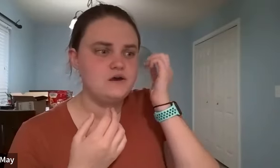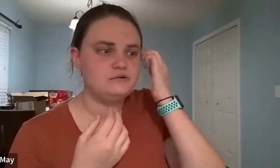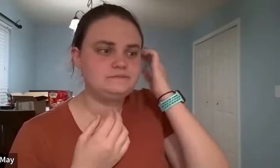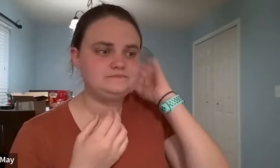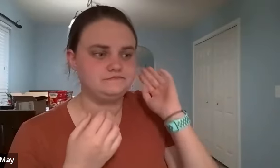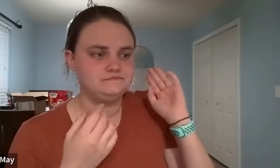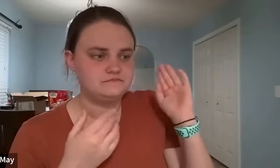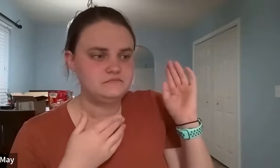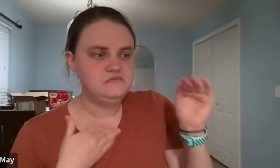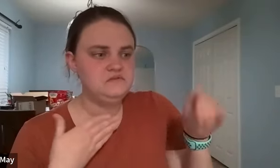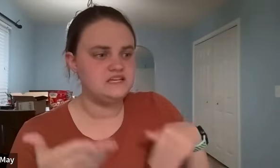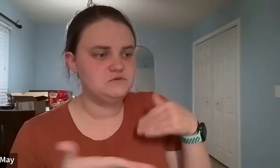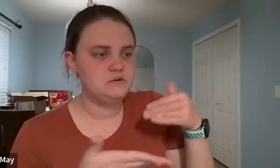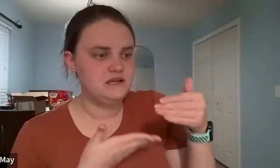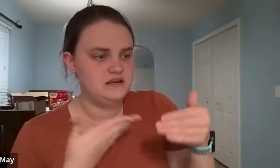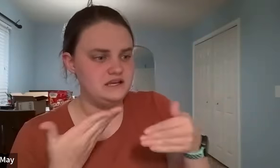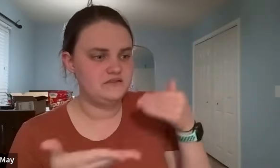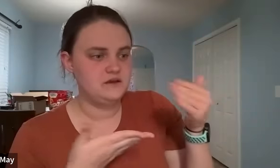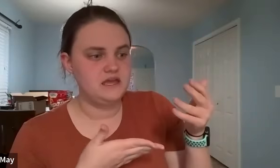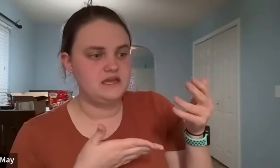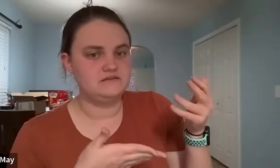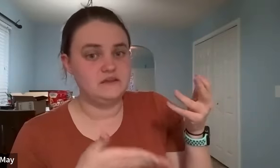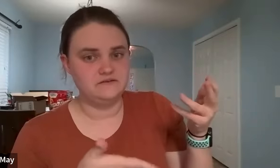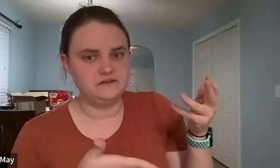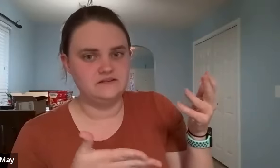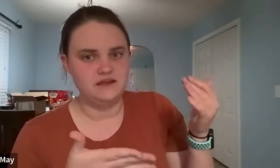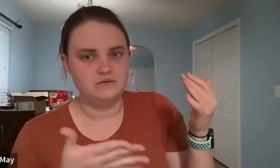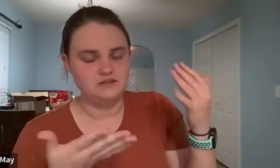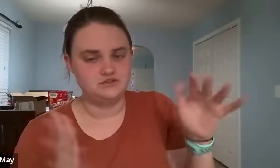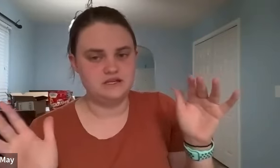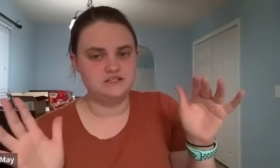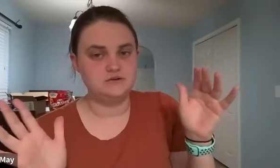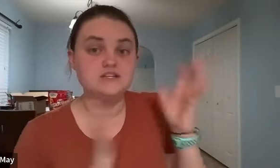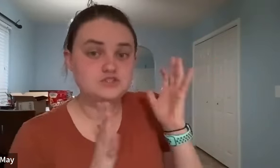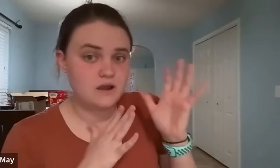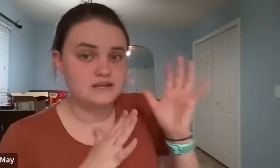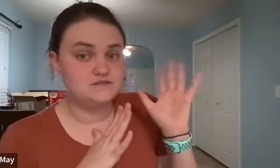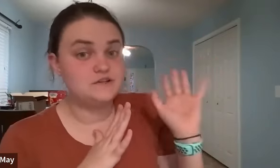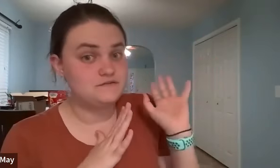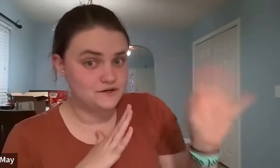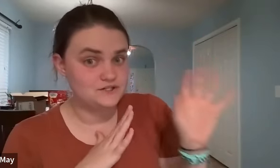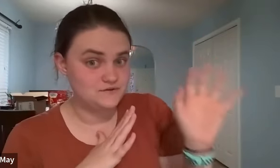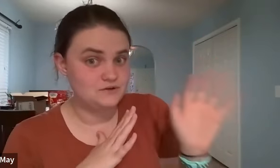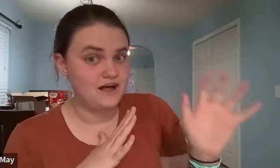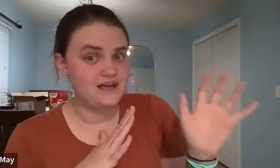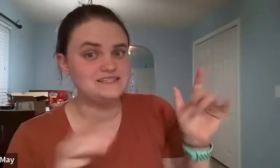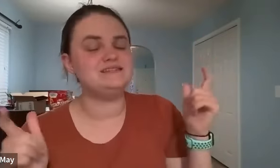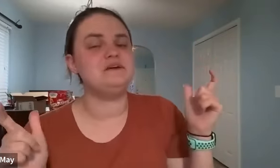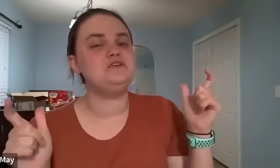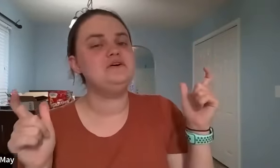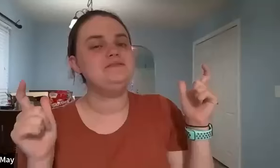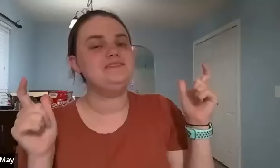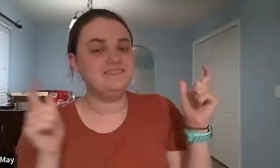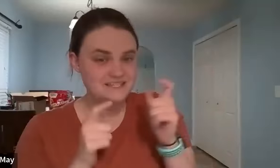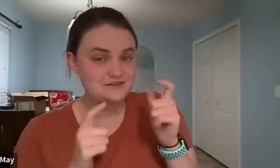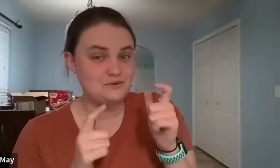So that's why we kind of get in them. And thankfully, like I try to for the first few classes to make the list of words